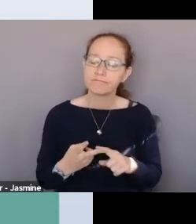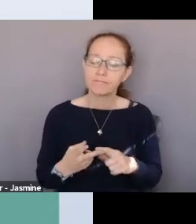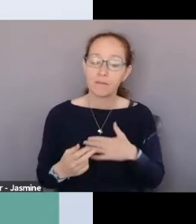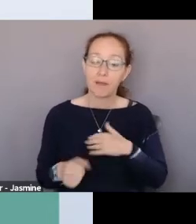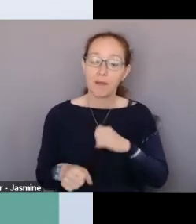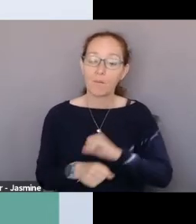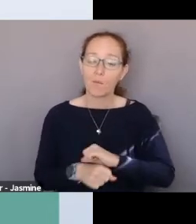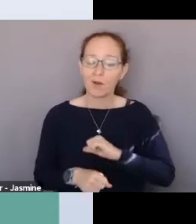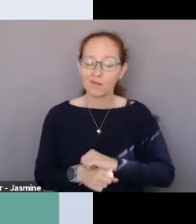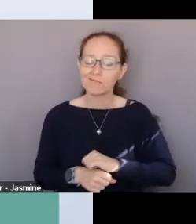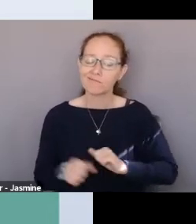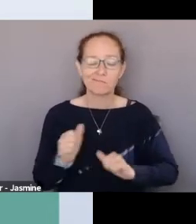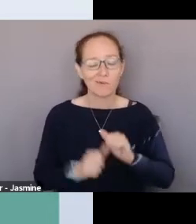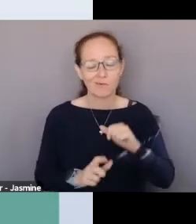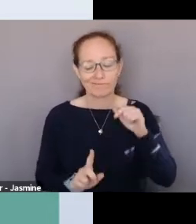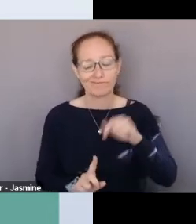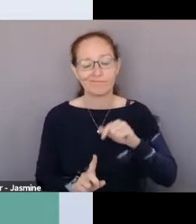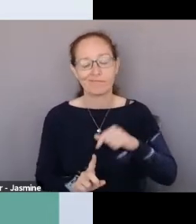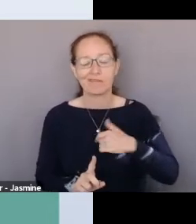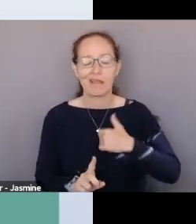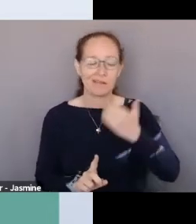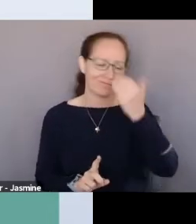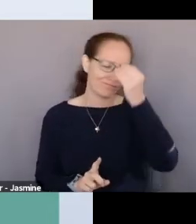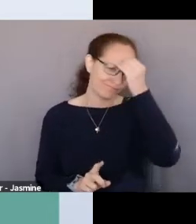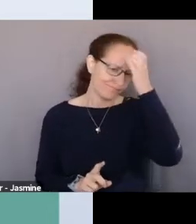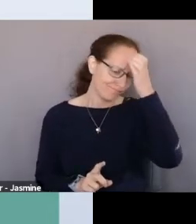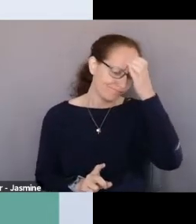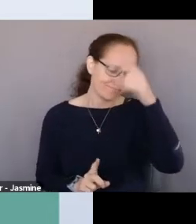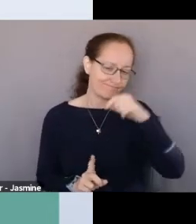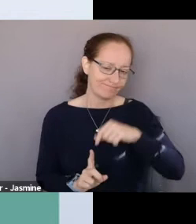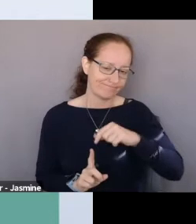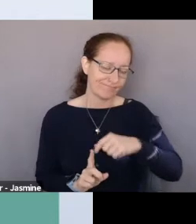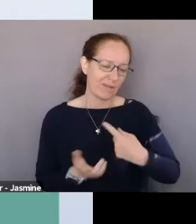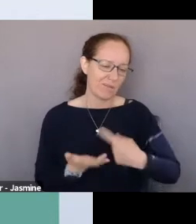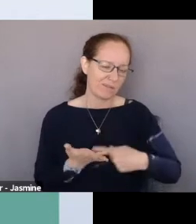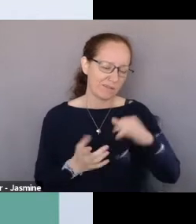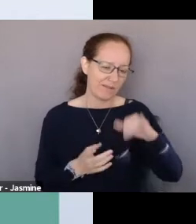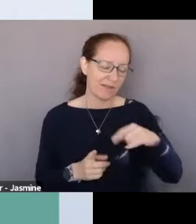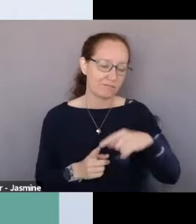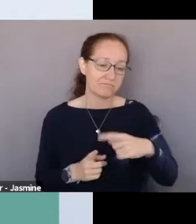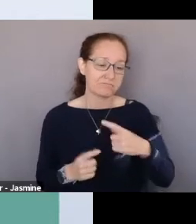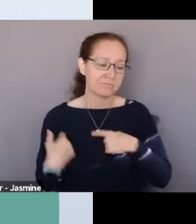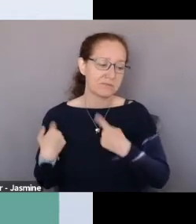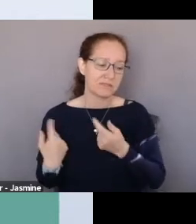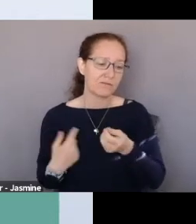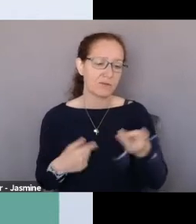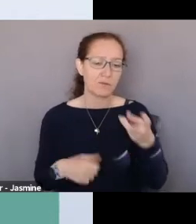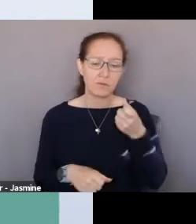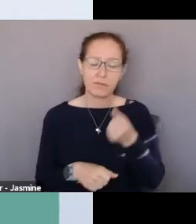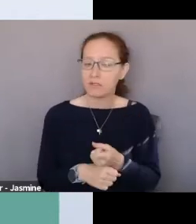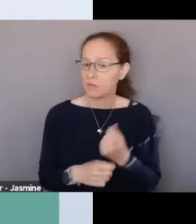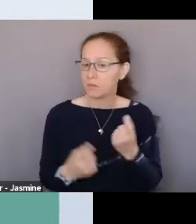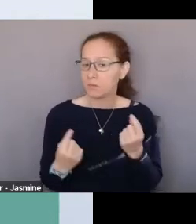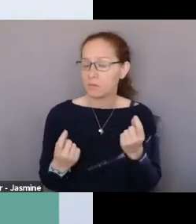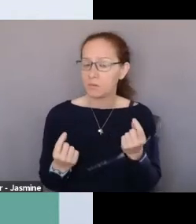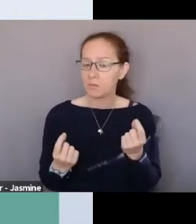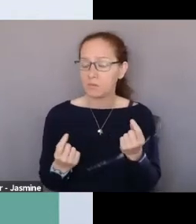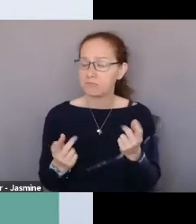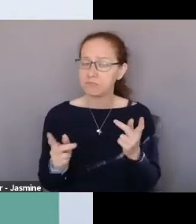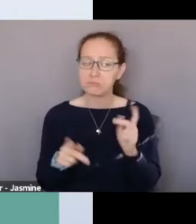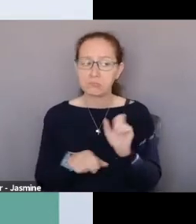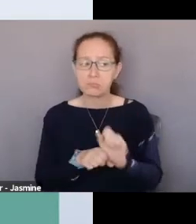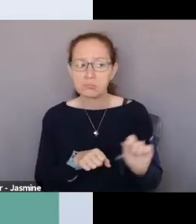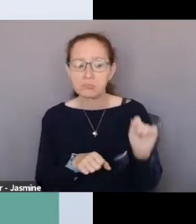best. So for the last several years, I've been working on ways to incorporate